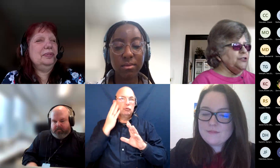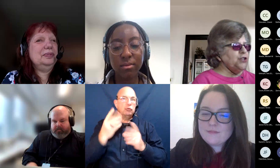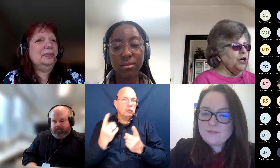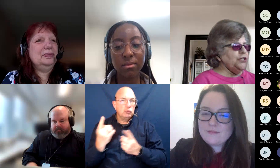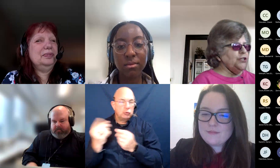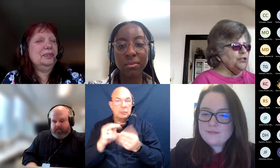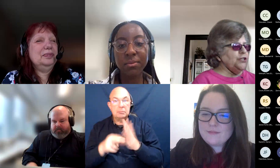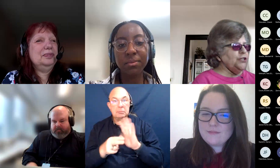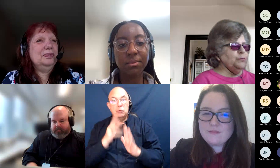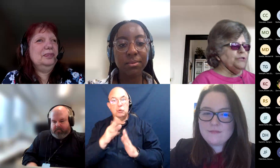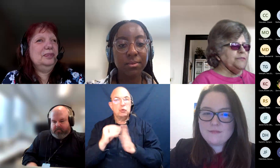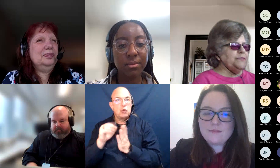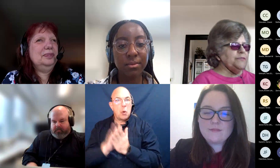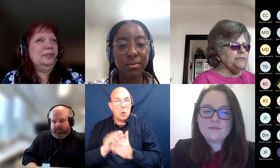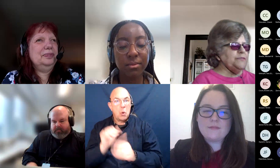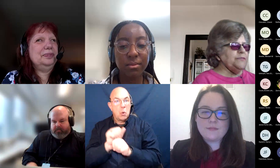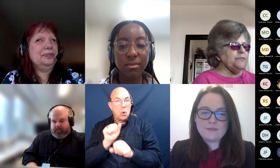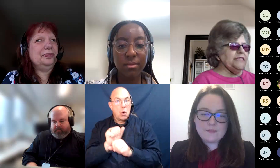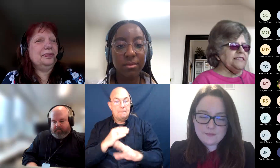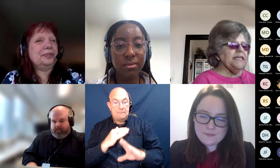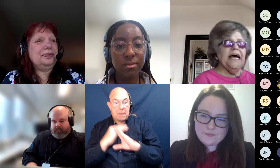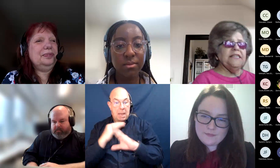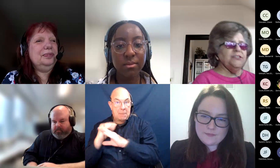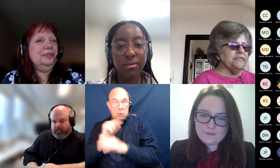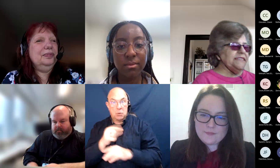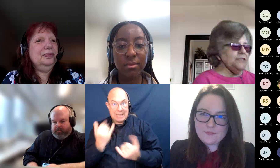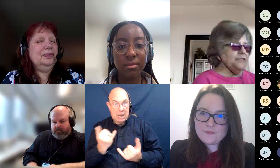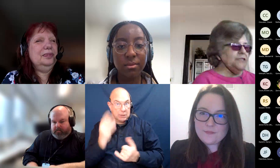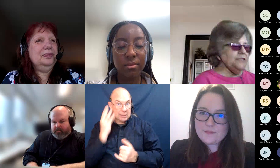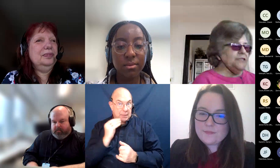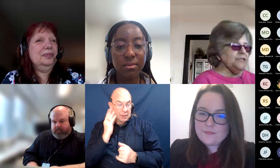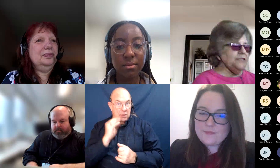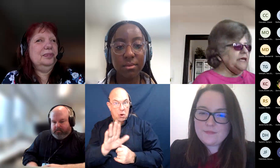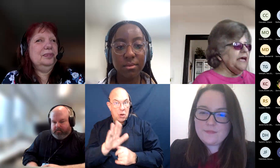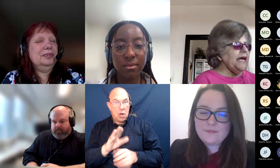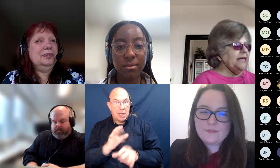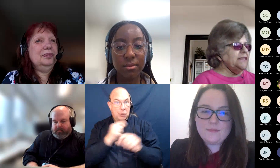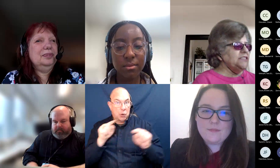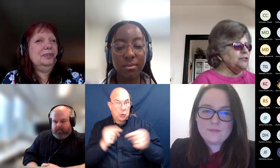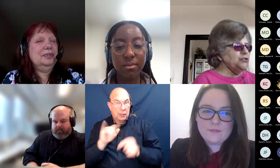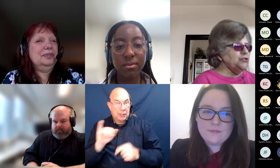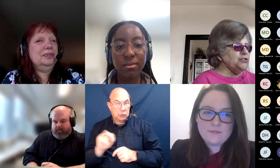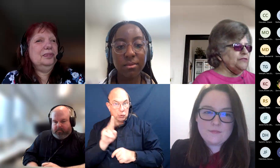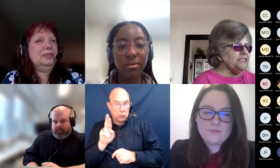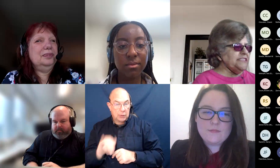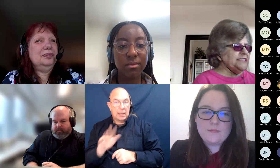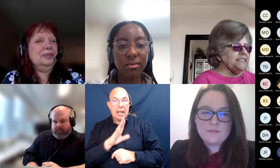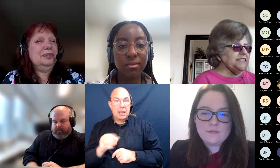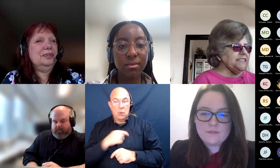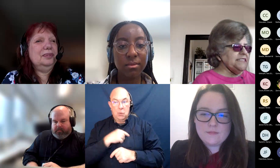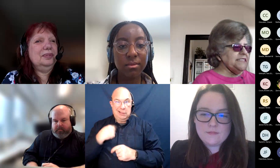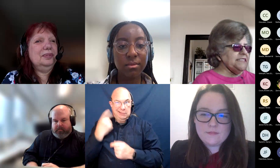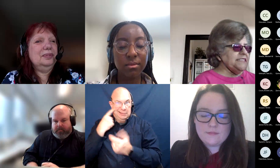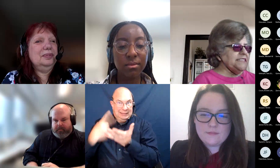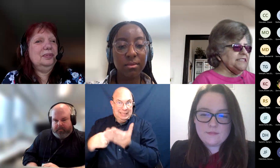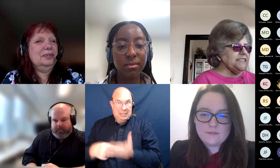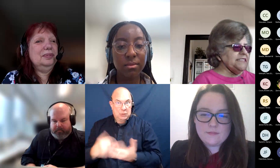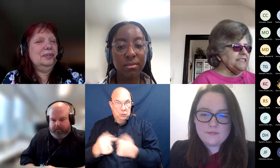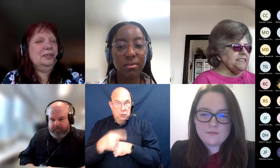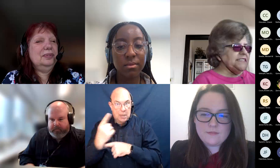suggest that you document the workplace barriers you face as a result of your injury and the solutions we've discussed